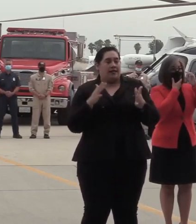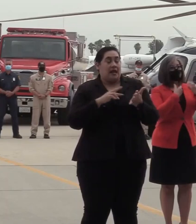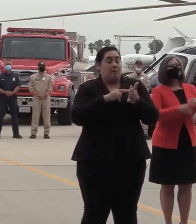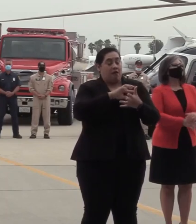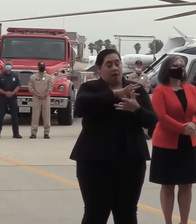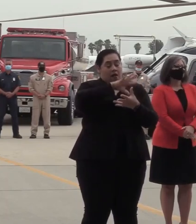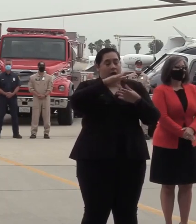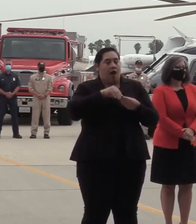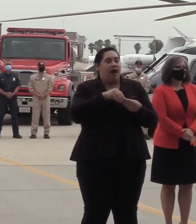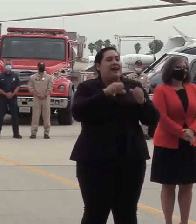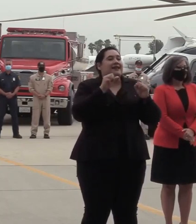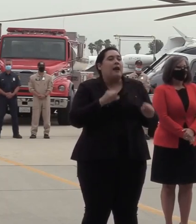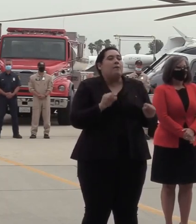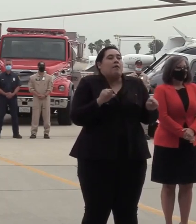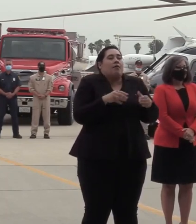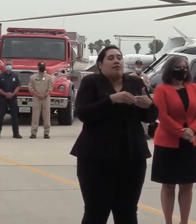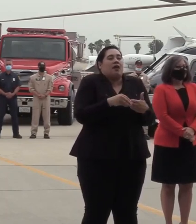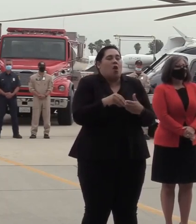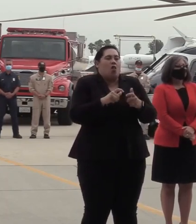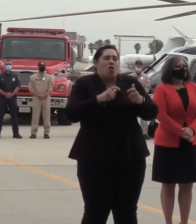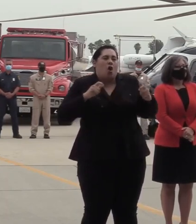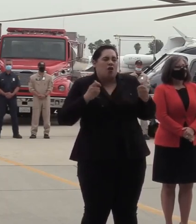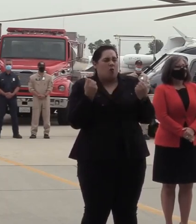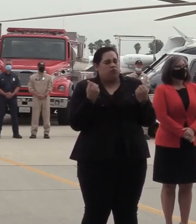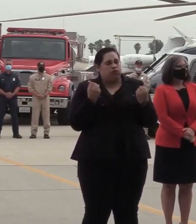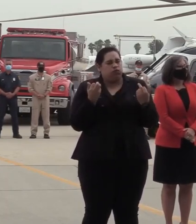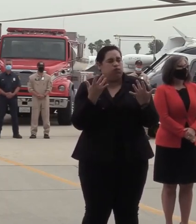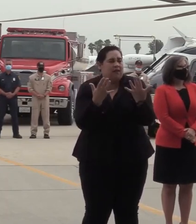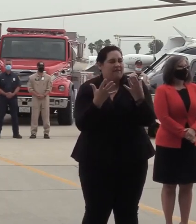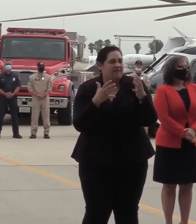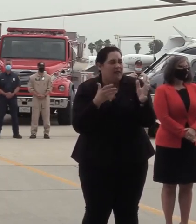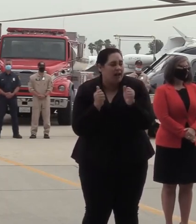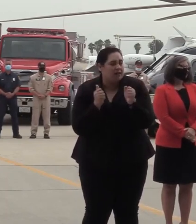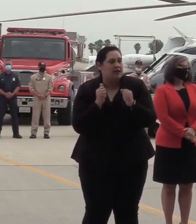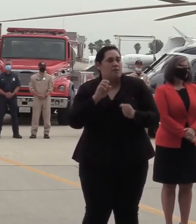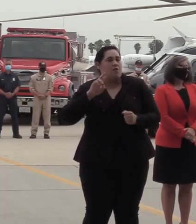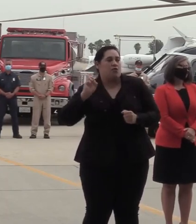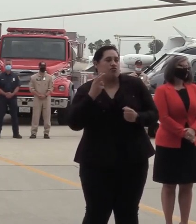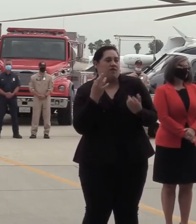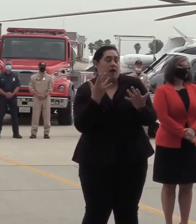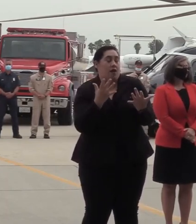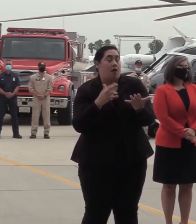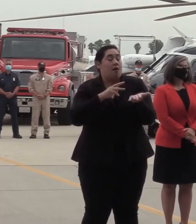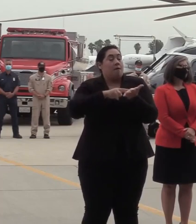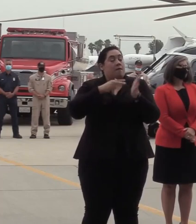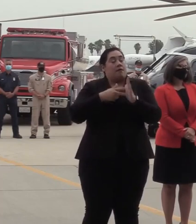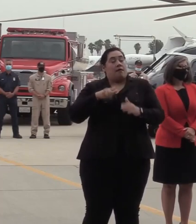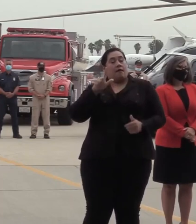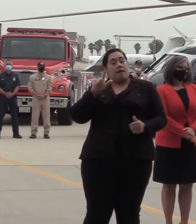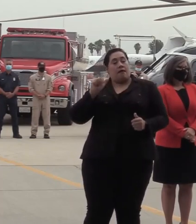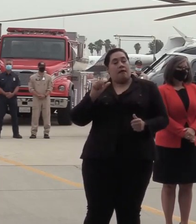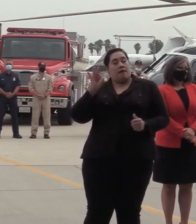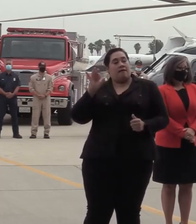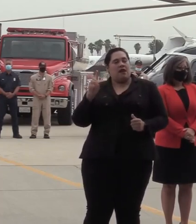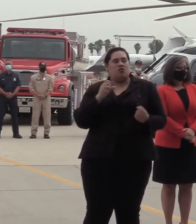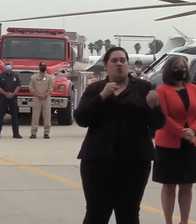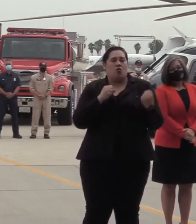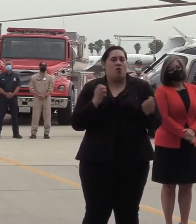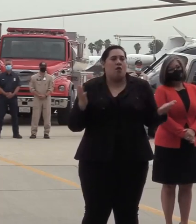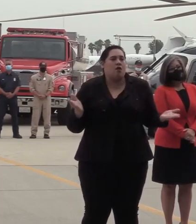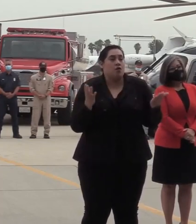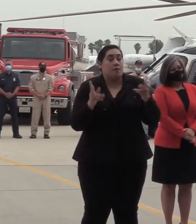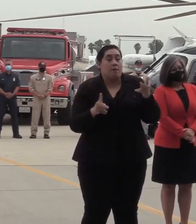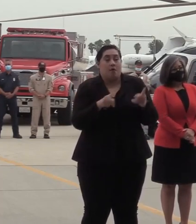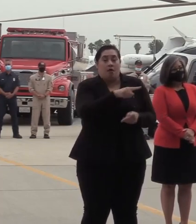fast-moving brush fires. Therefore, the Los Angeles City Fire Department strongly encourages the people of Los Angeles to